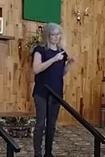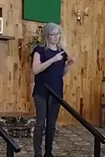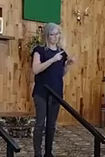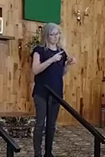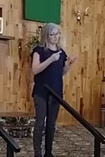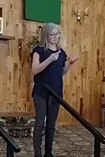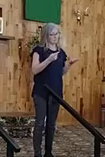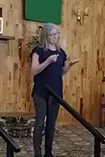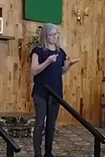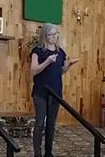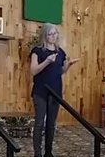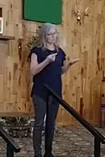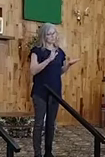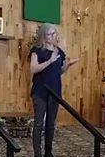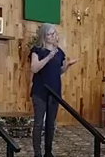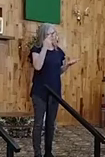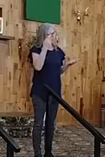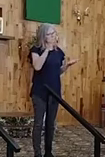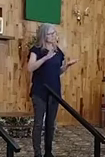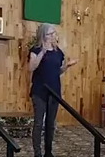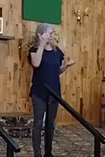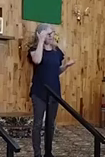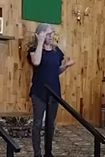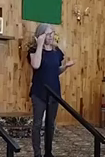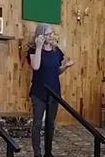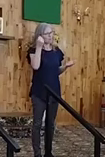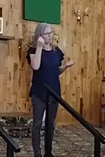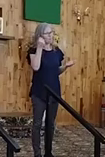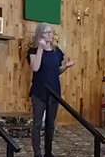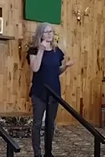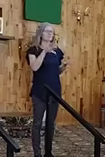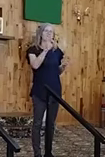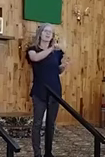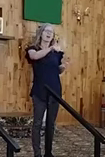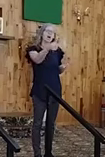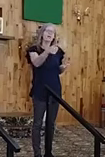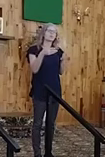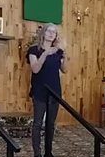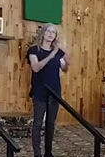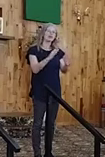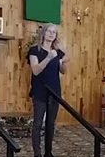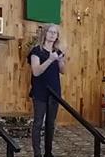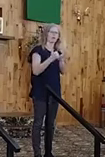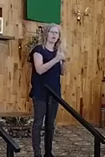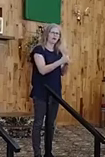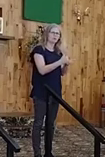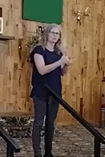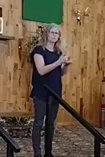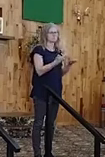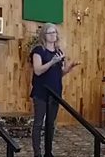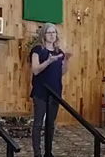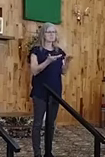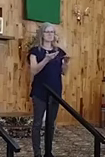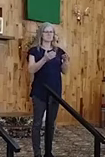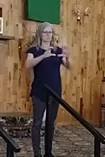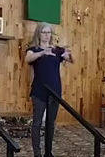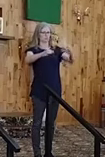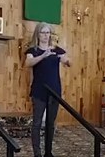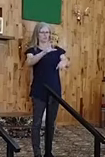should keep those reasons in your head and find another way to help. Give to a charity.